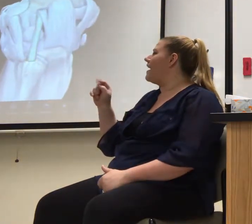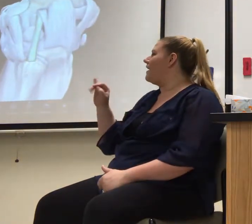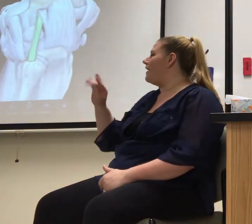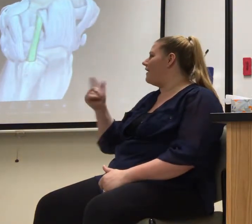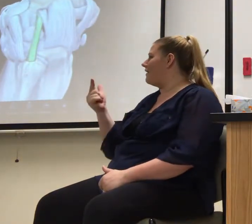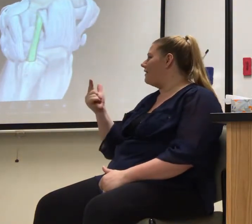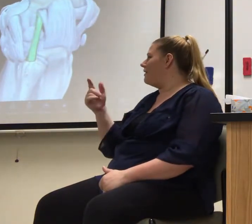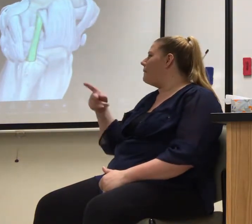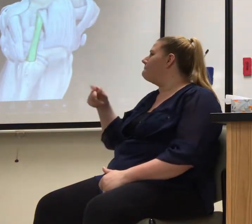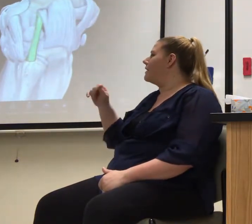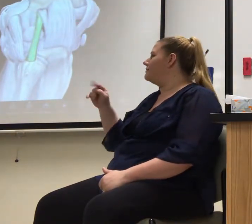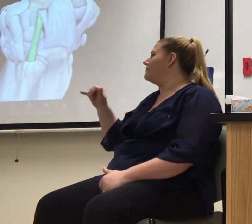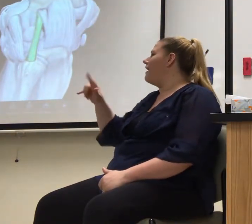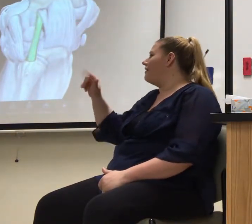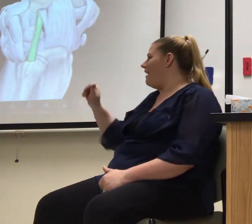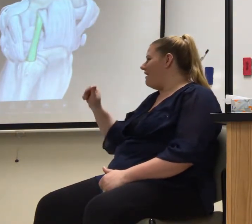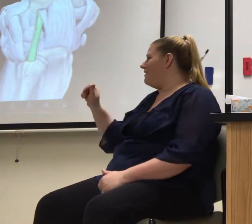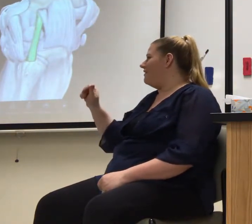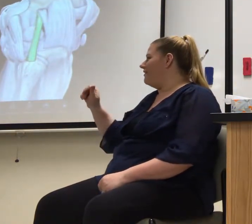green.